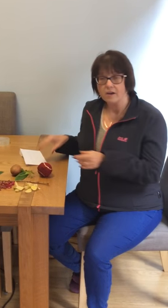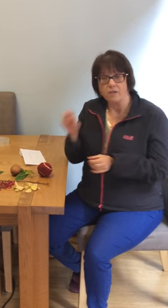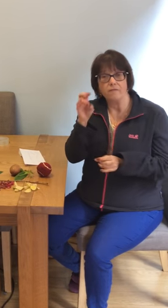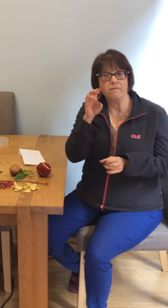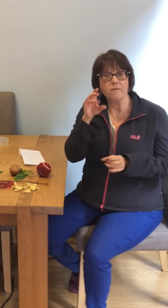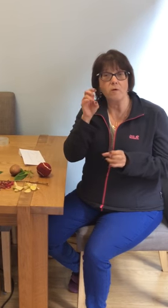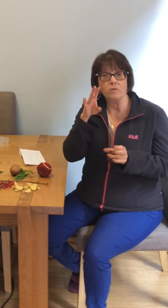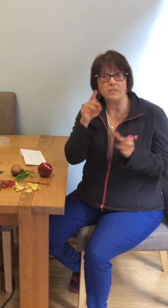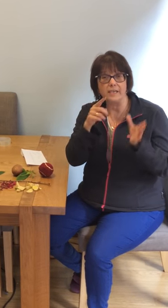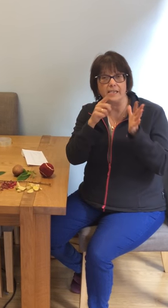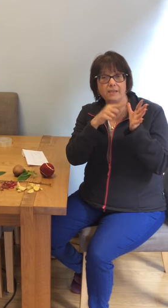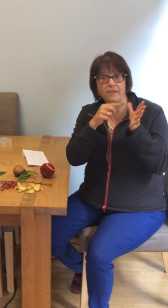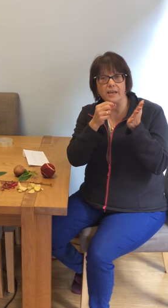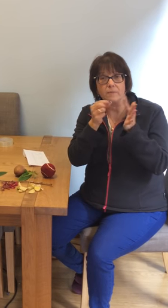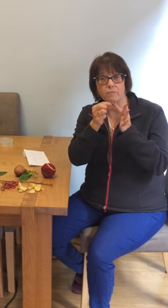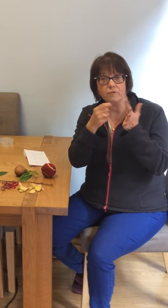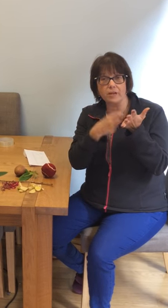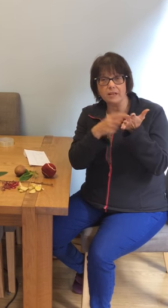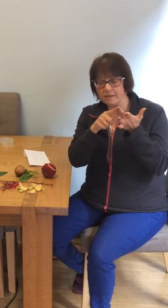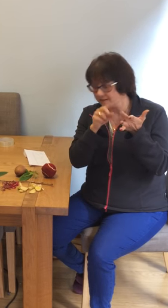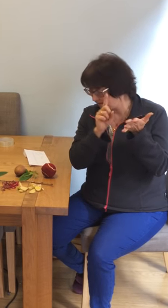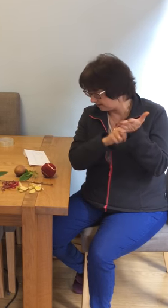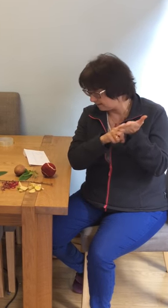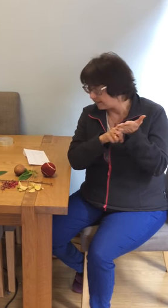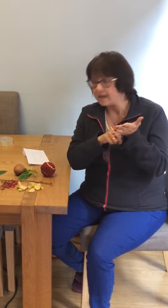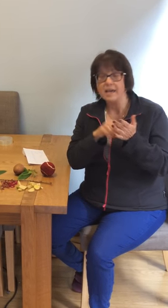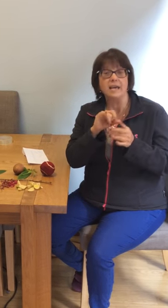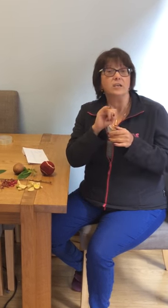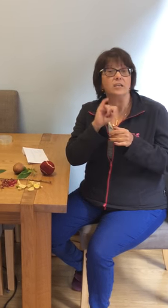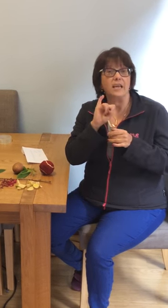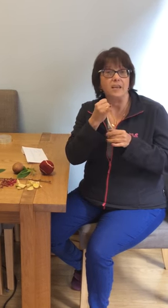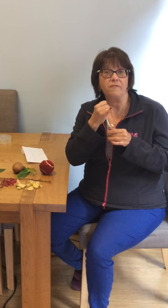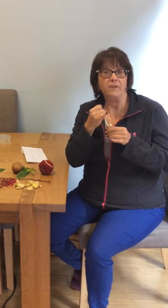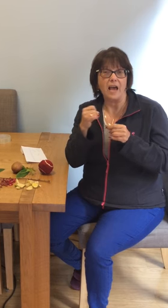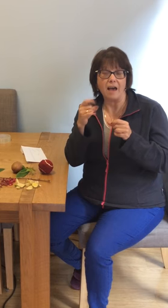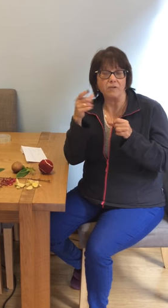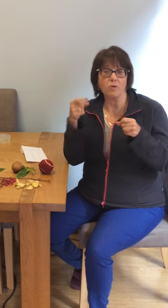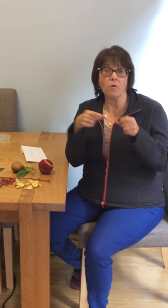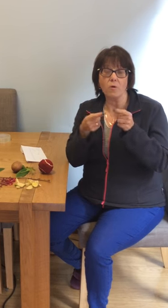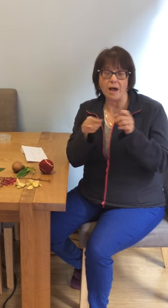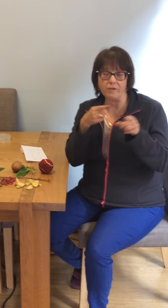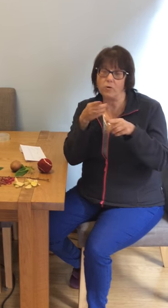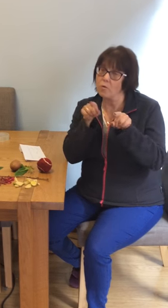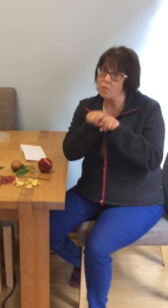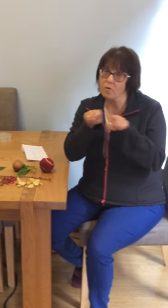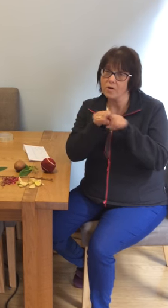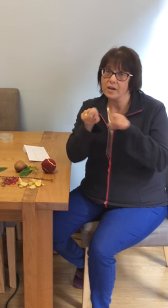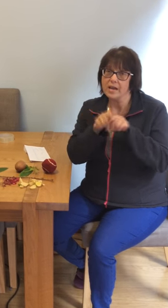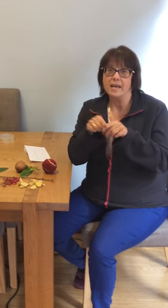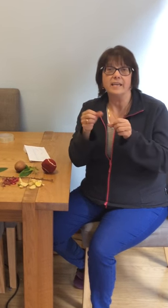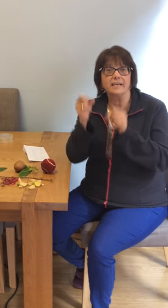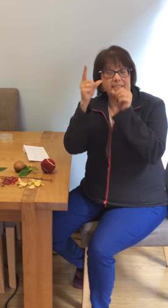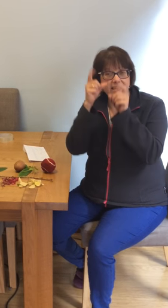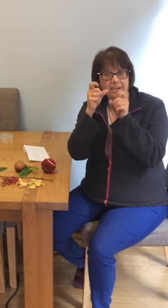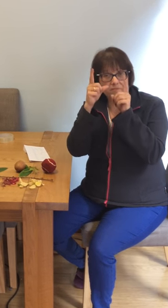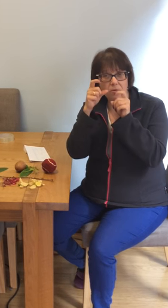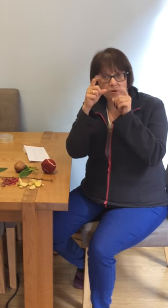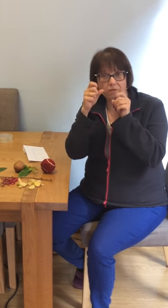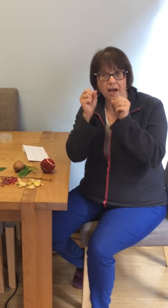the 14th of April. And if you have a go, you can take a photograph